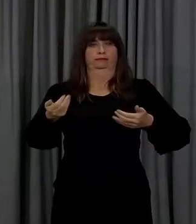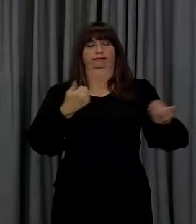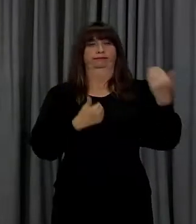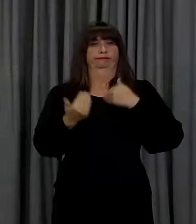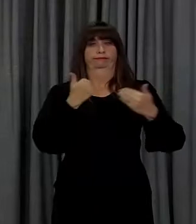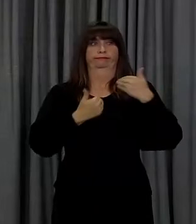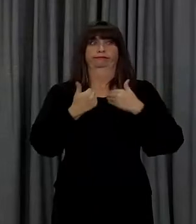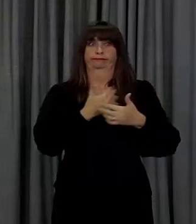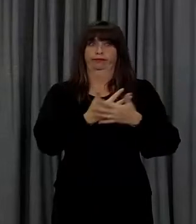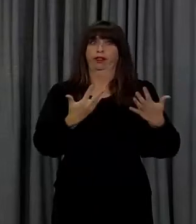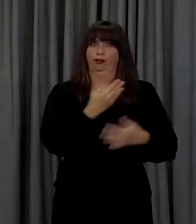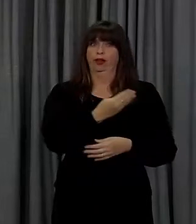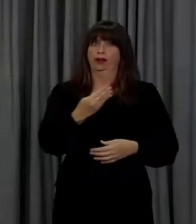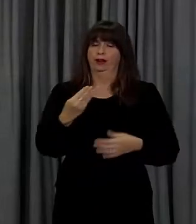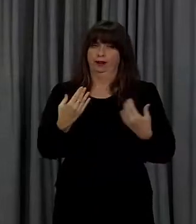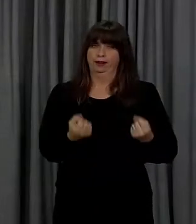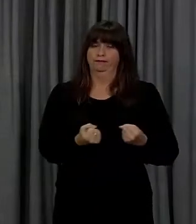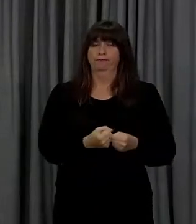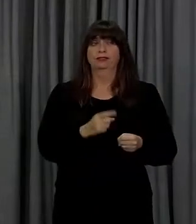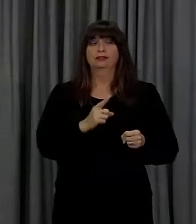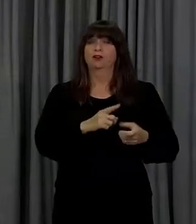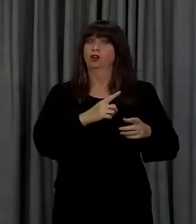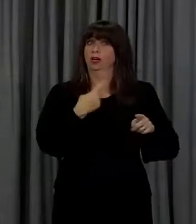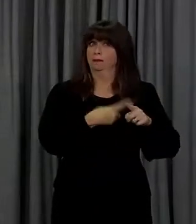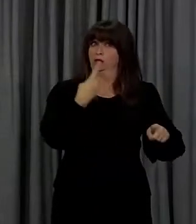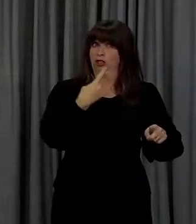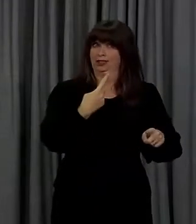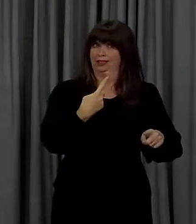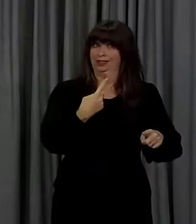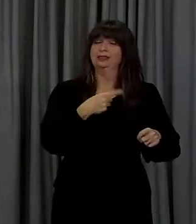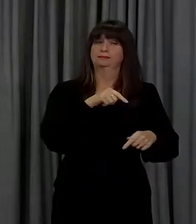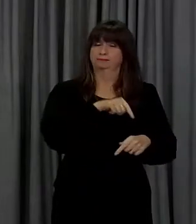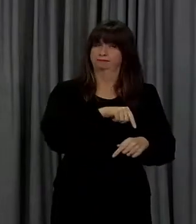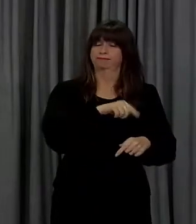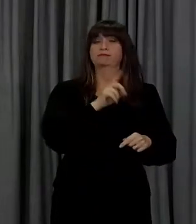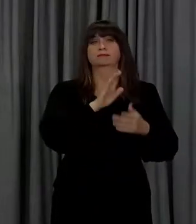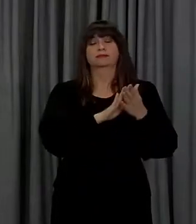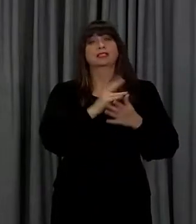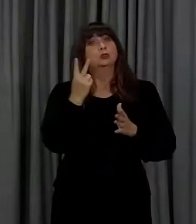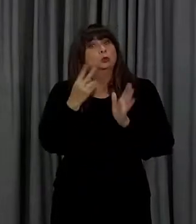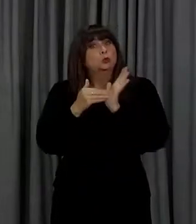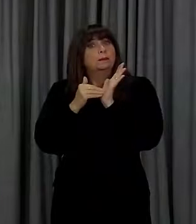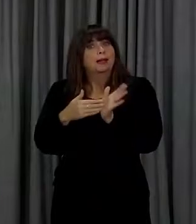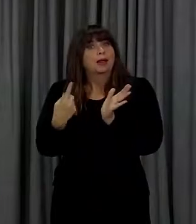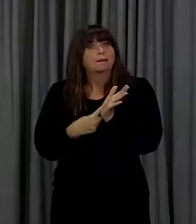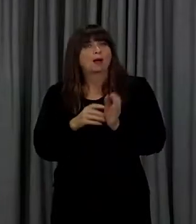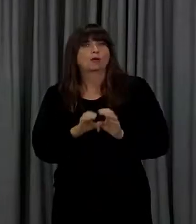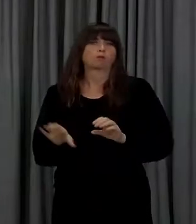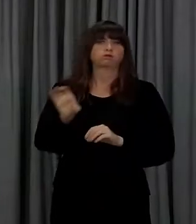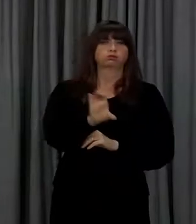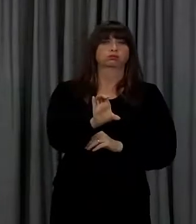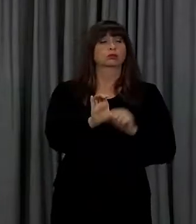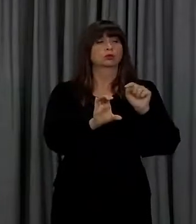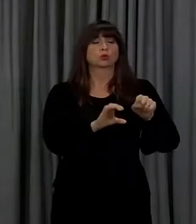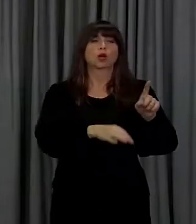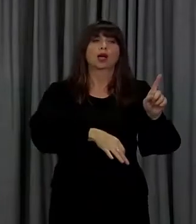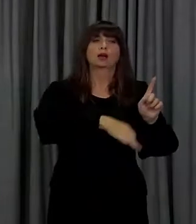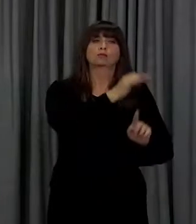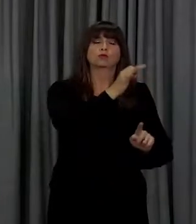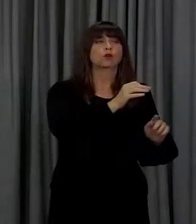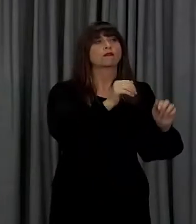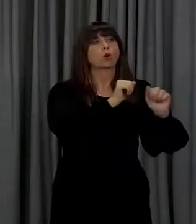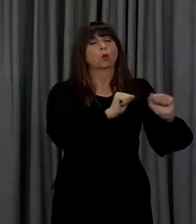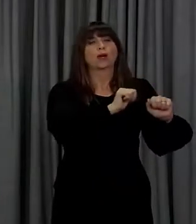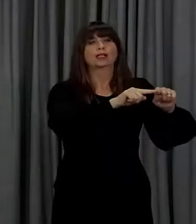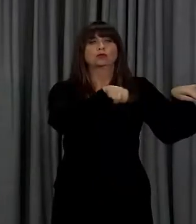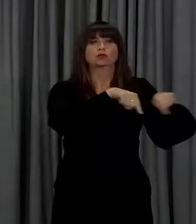taking action to support emergency care, today I'm announcing an extra £2 million to improve hospital waiting